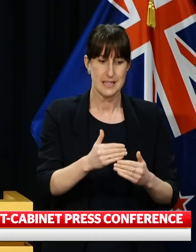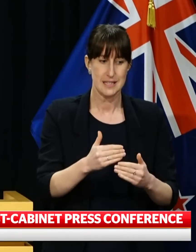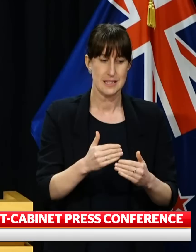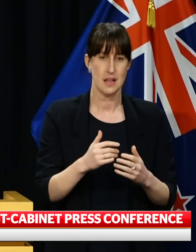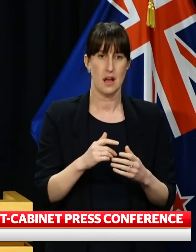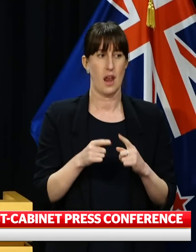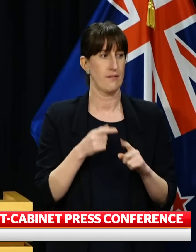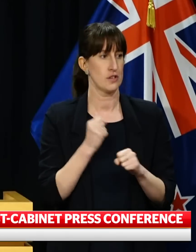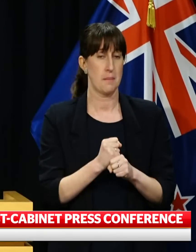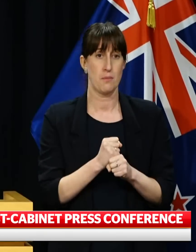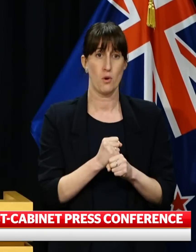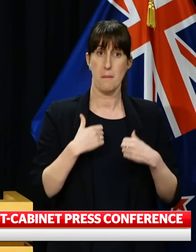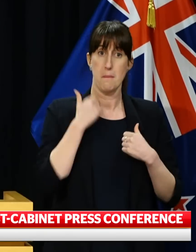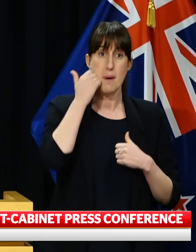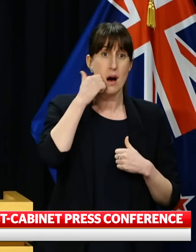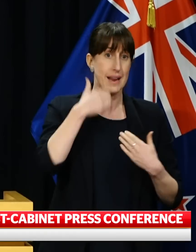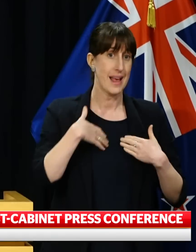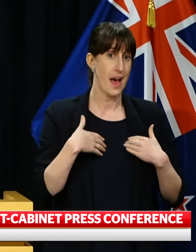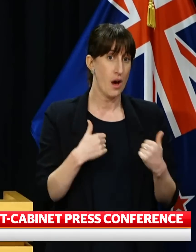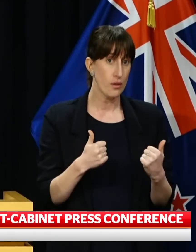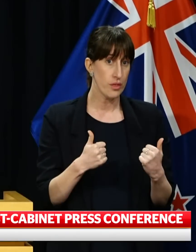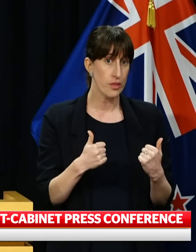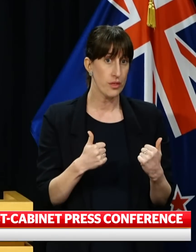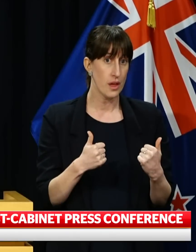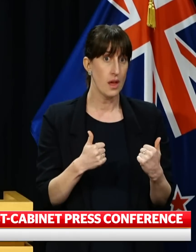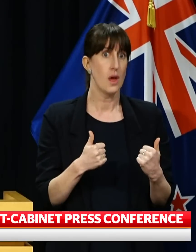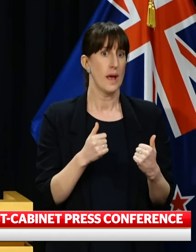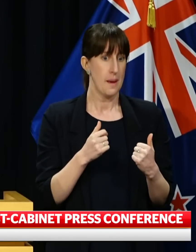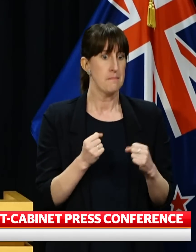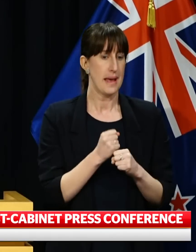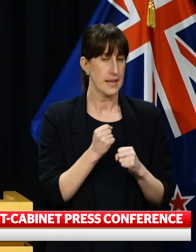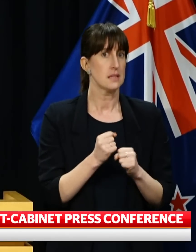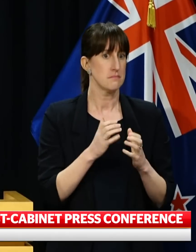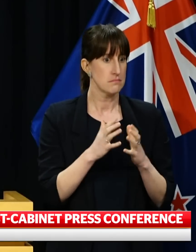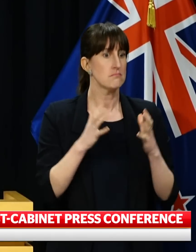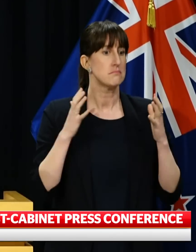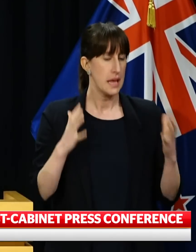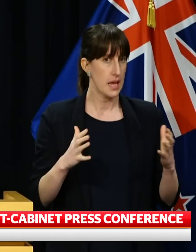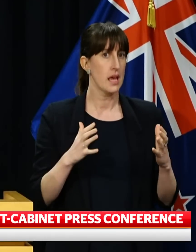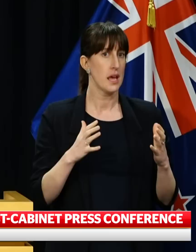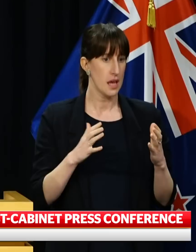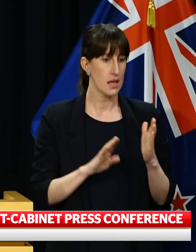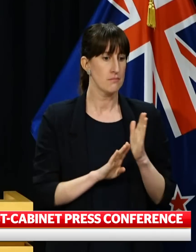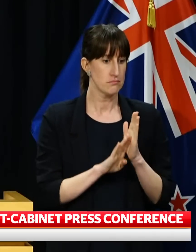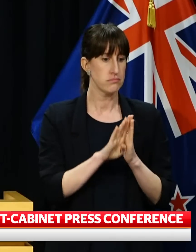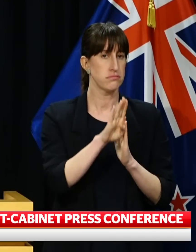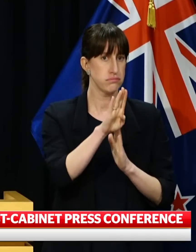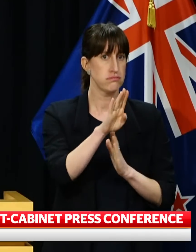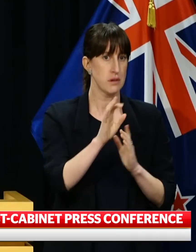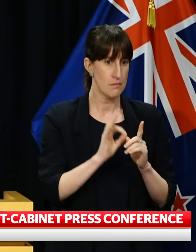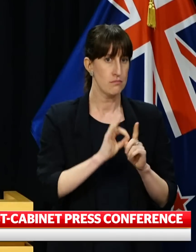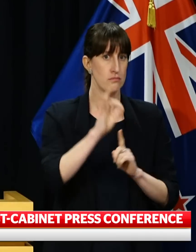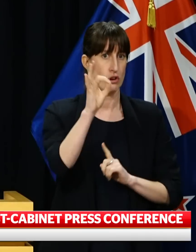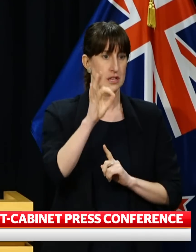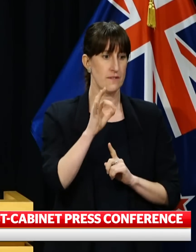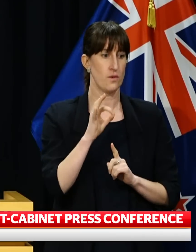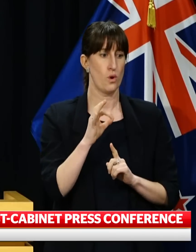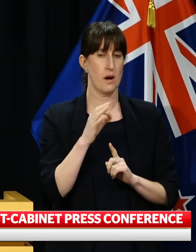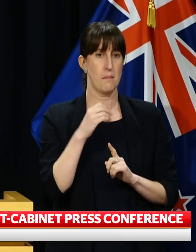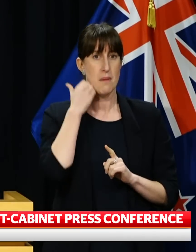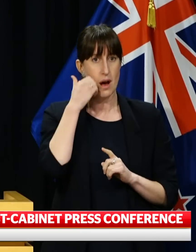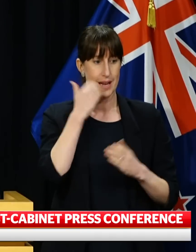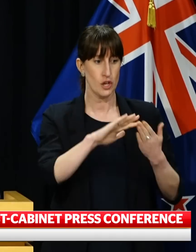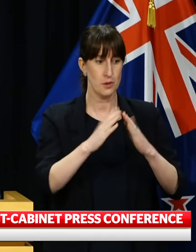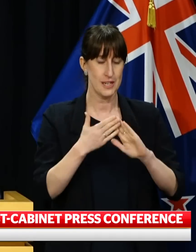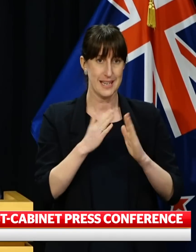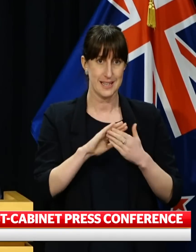for example. We're in the early stages of some quite significant progress there to turn around some very poor health outcomes for our Māori communities. I think it